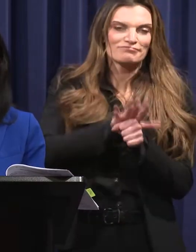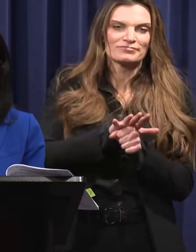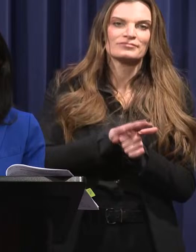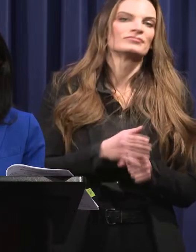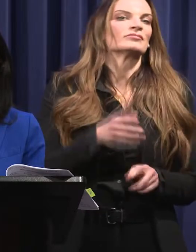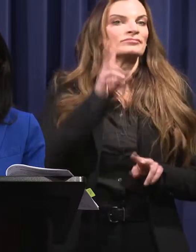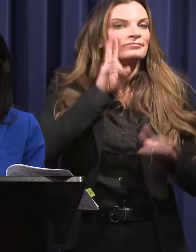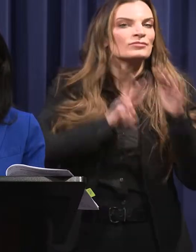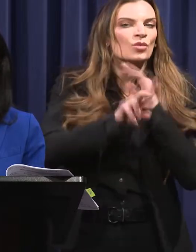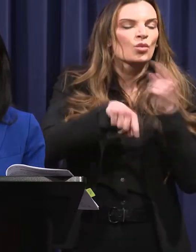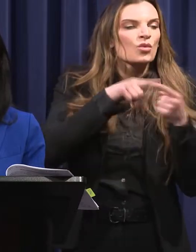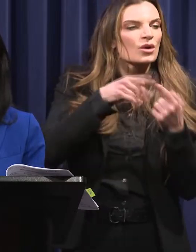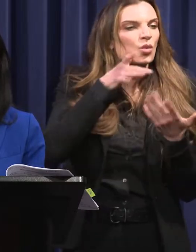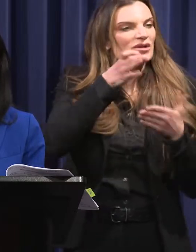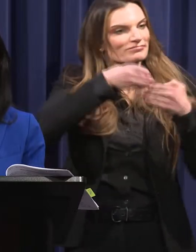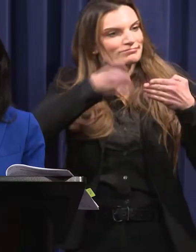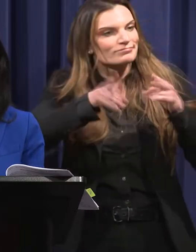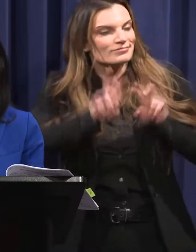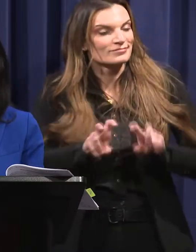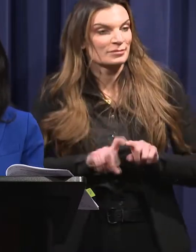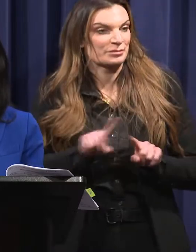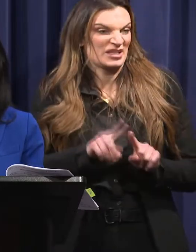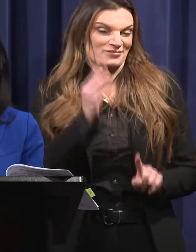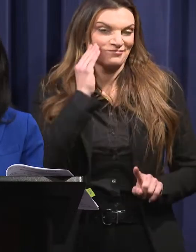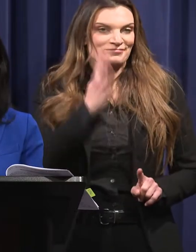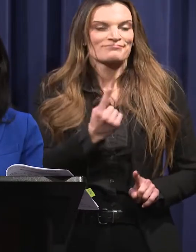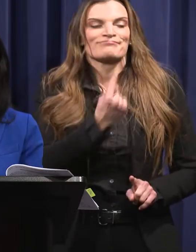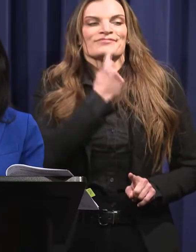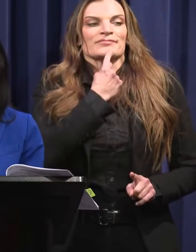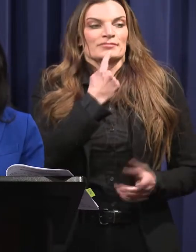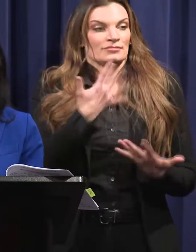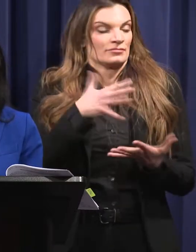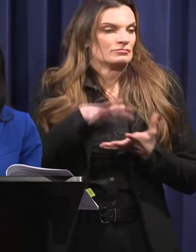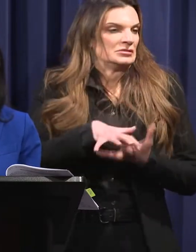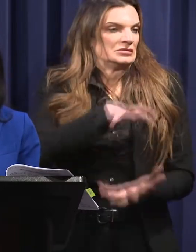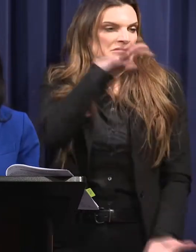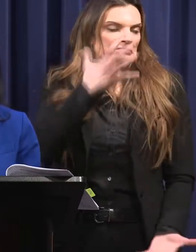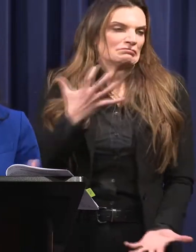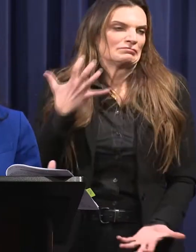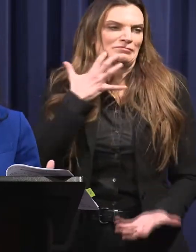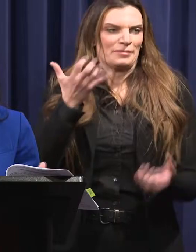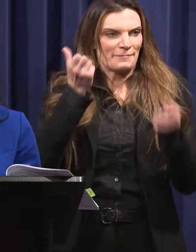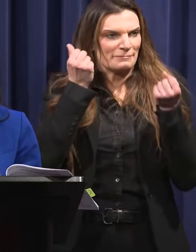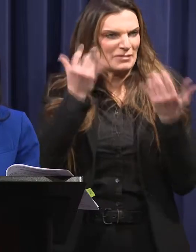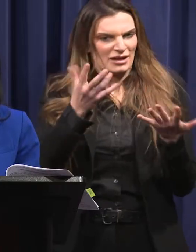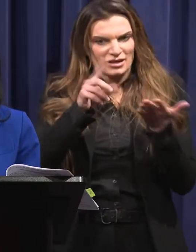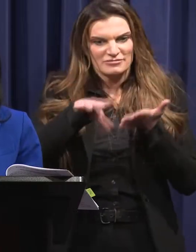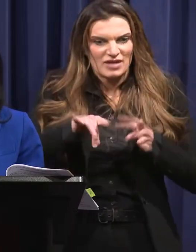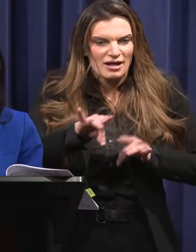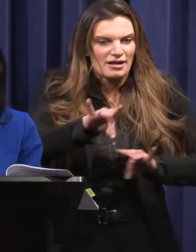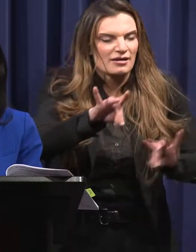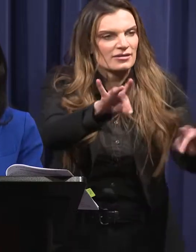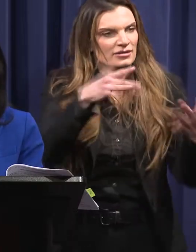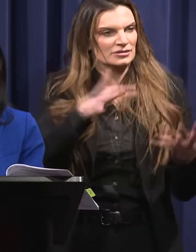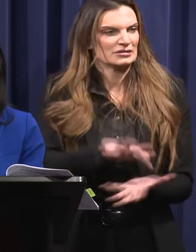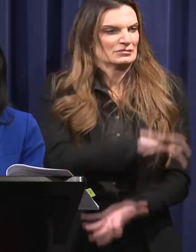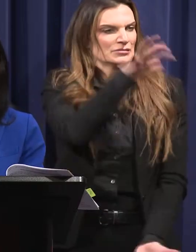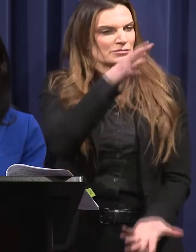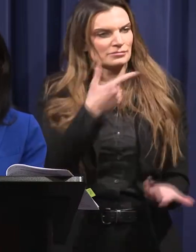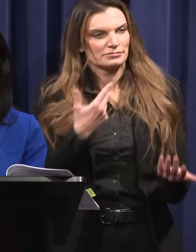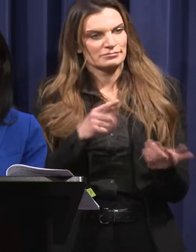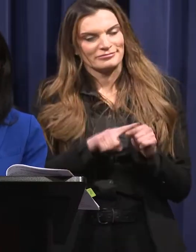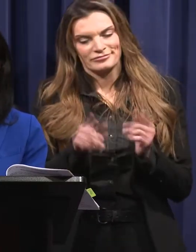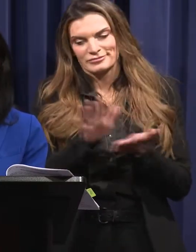be anticipated. But unfortunately, due to the voluminous amounts of evidence discovered that included millions of